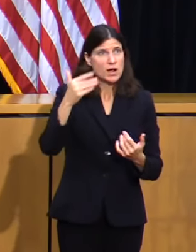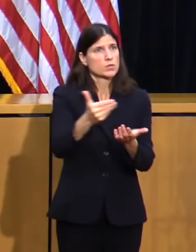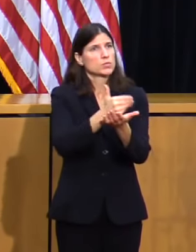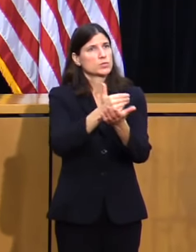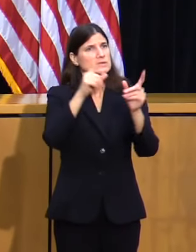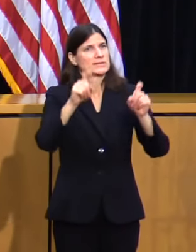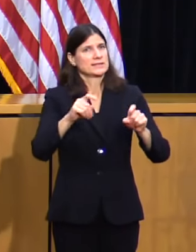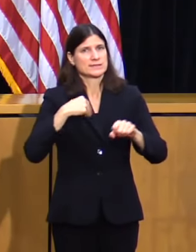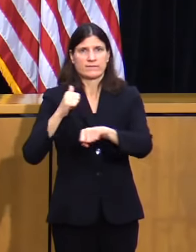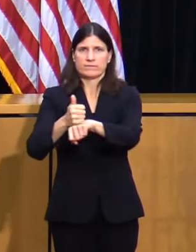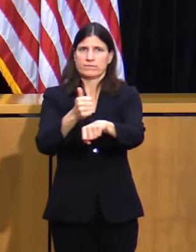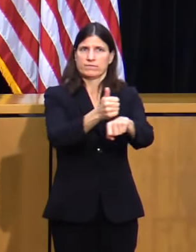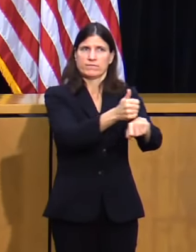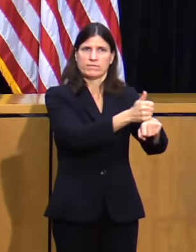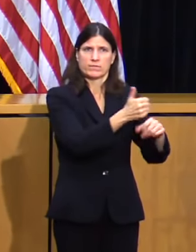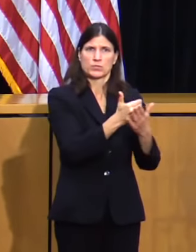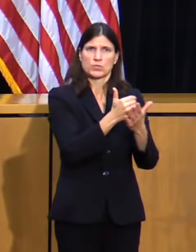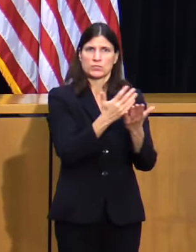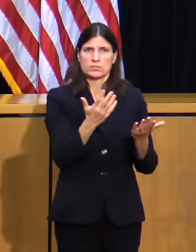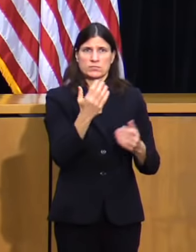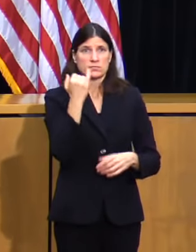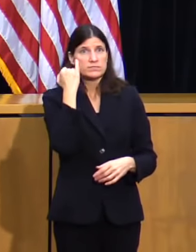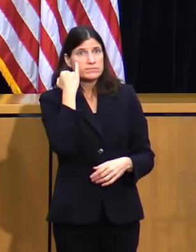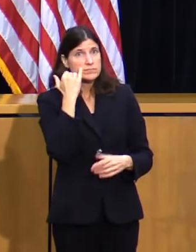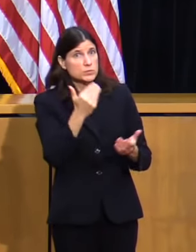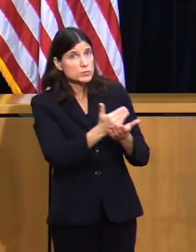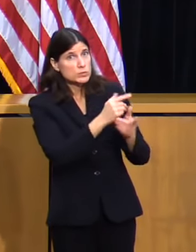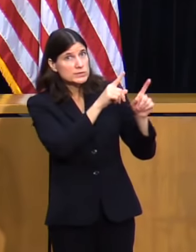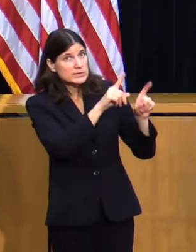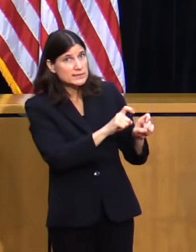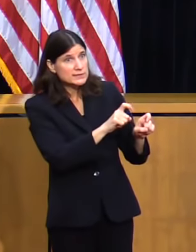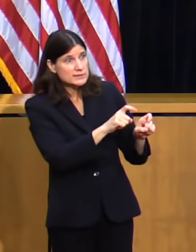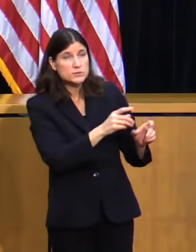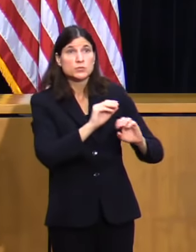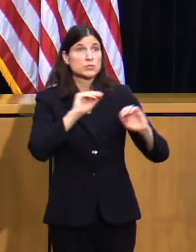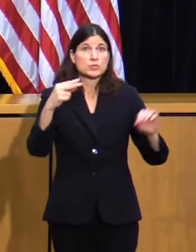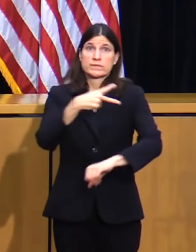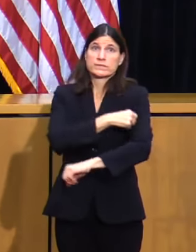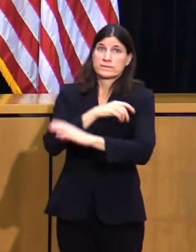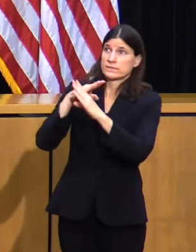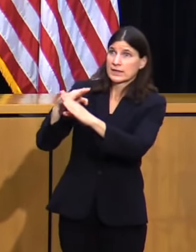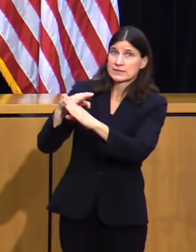of action if there isn't anything forthcoming from Washington? So